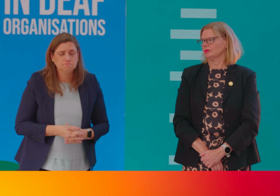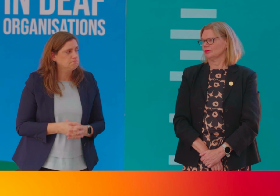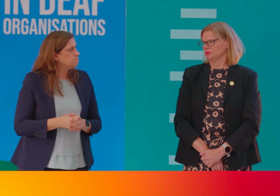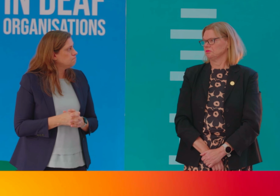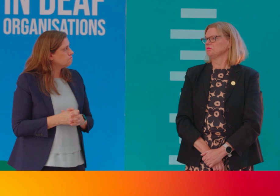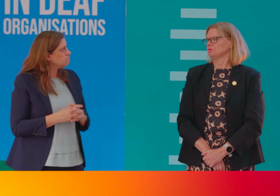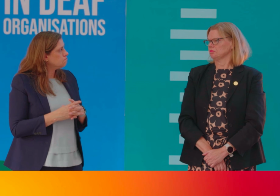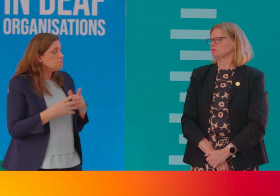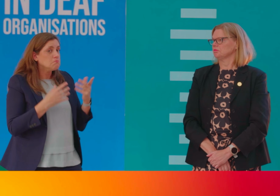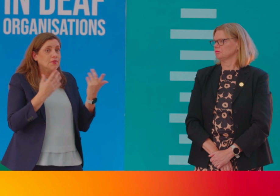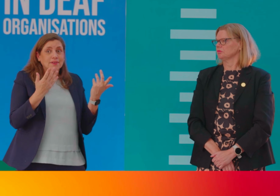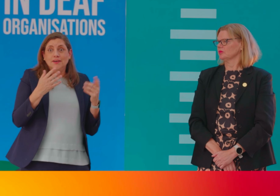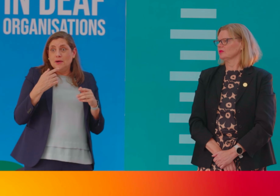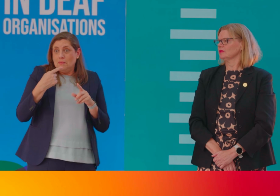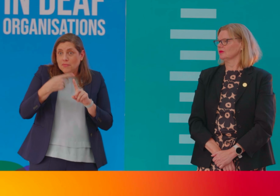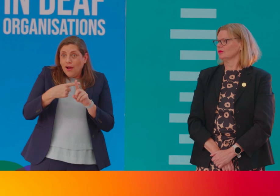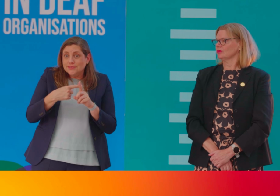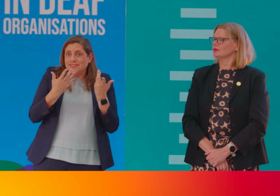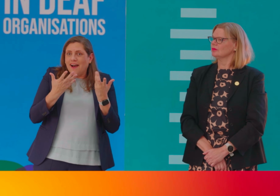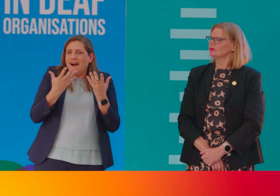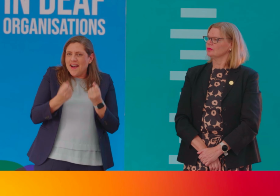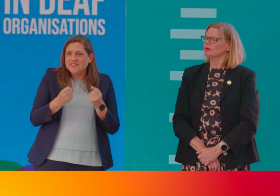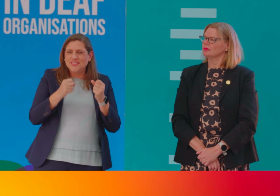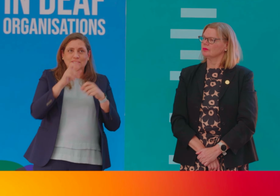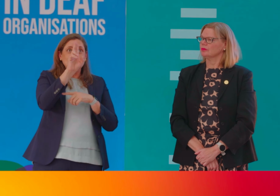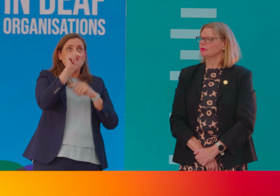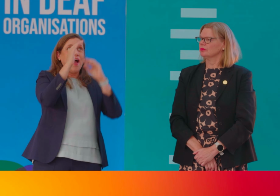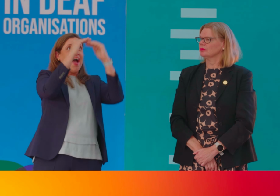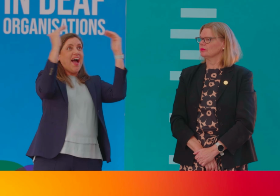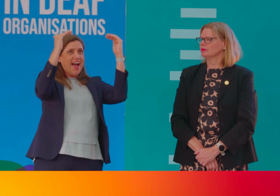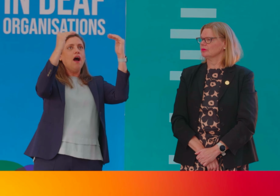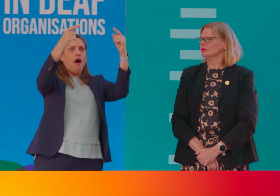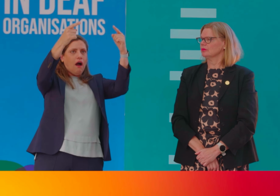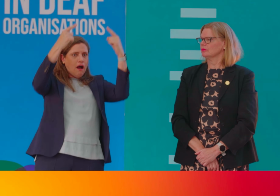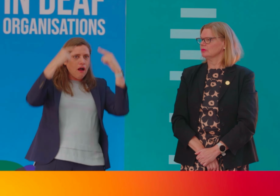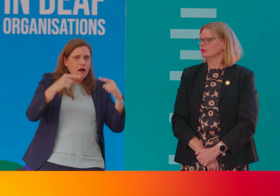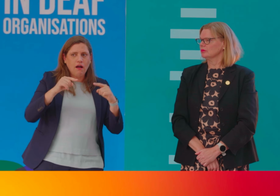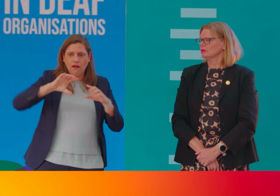go through and strategize your approach.